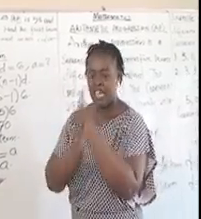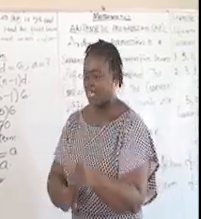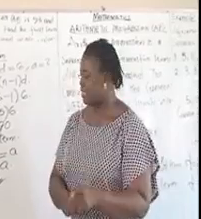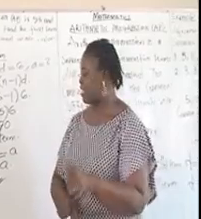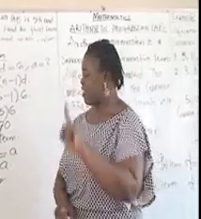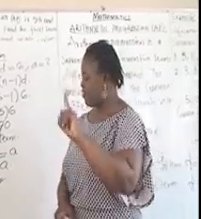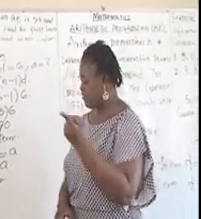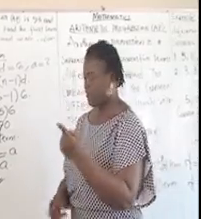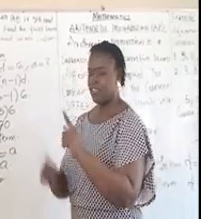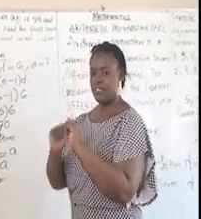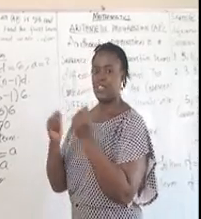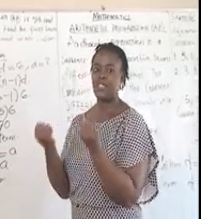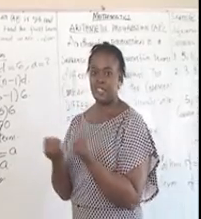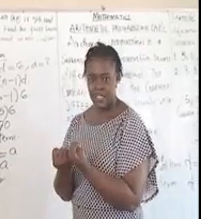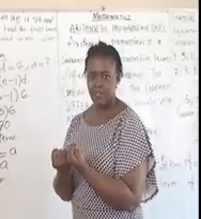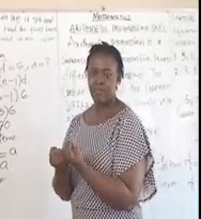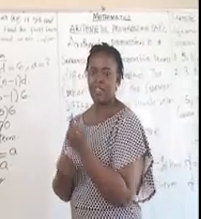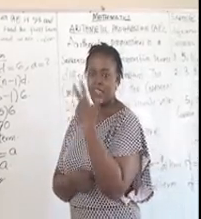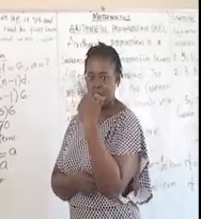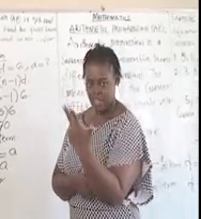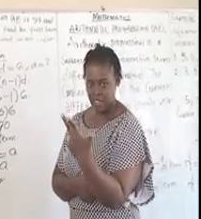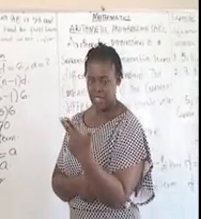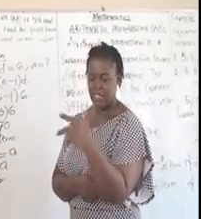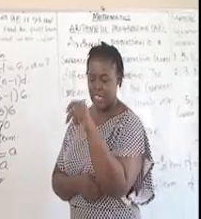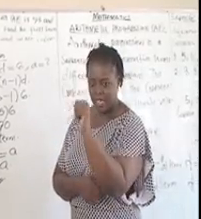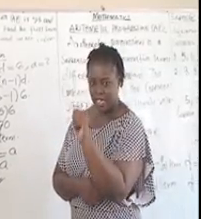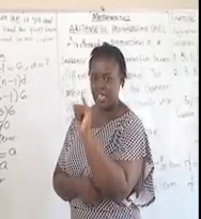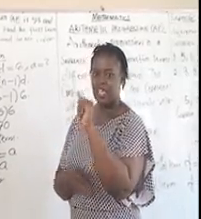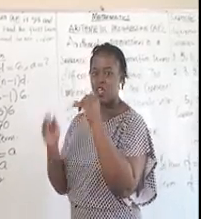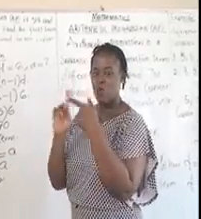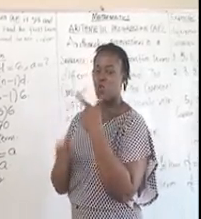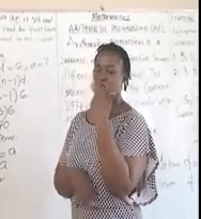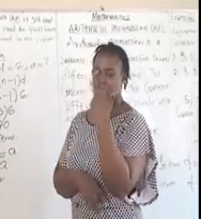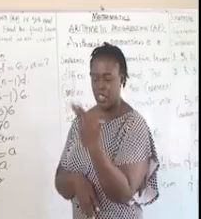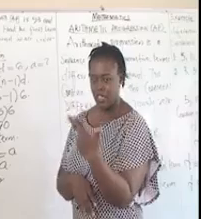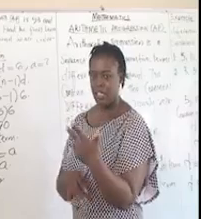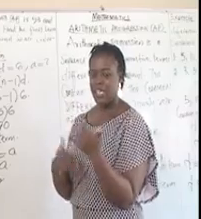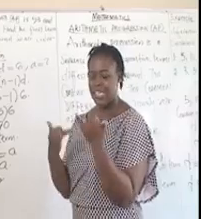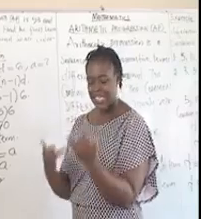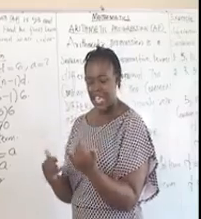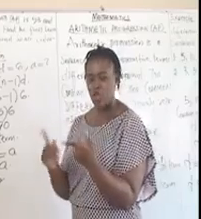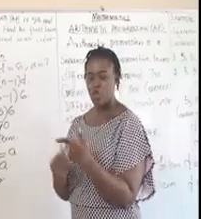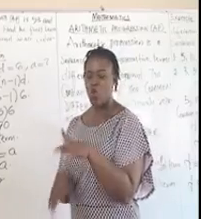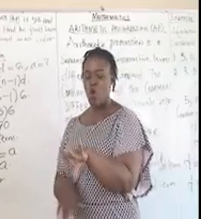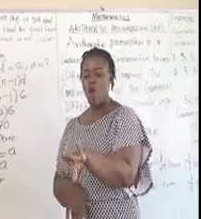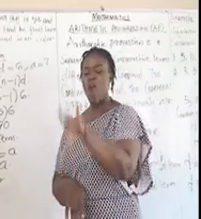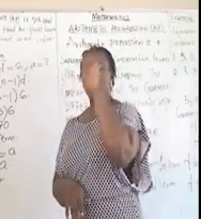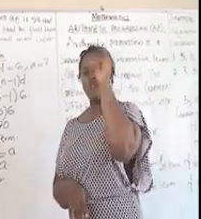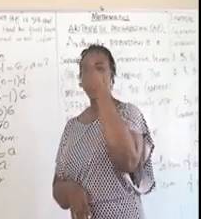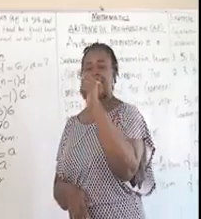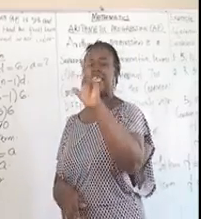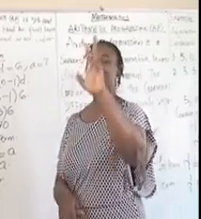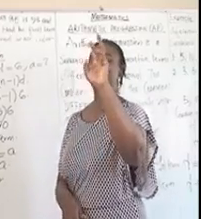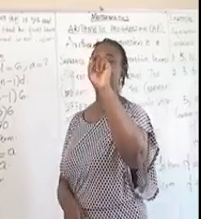term. We have established the first term, which is A. Then, getting the 30th term of the